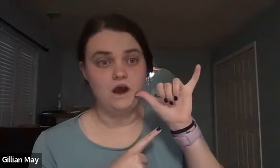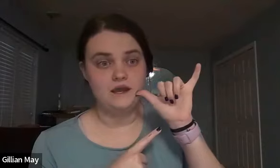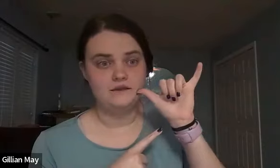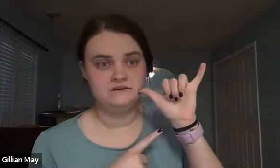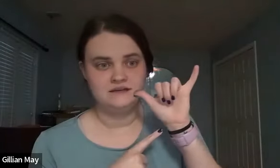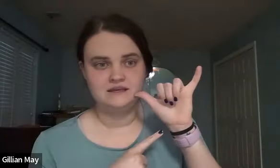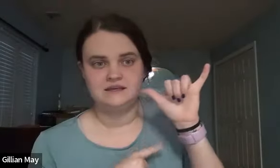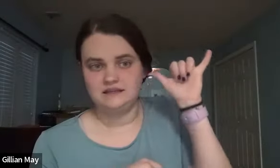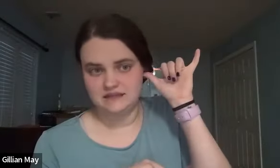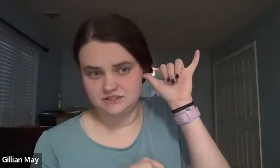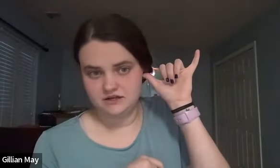Y. Yesterday.